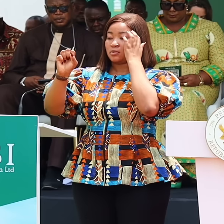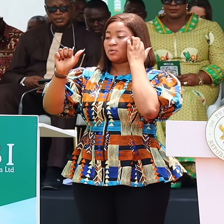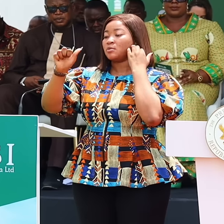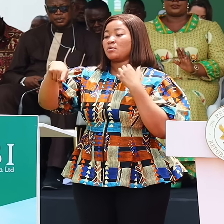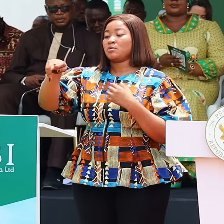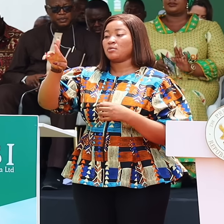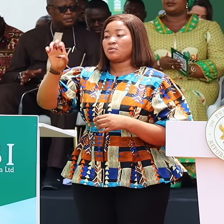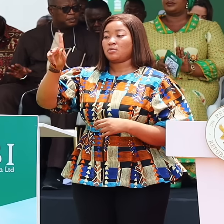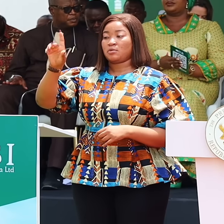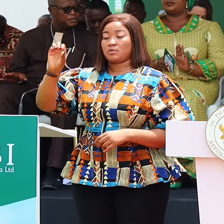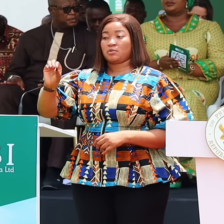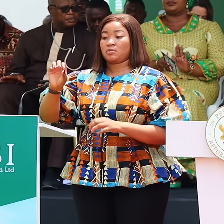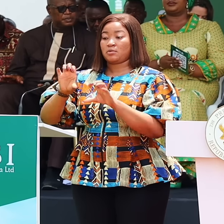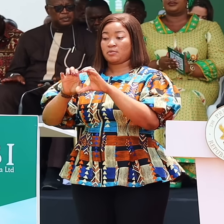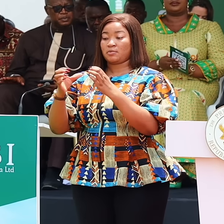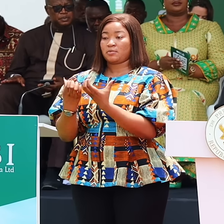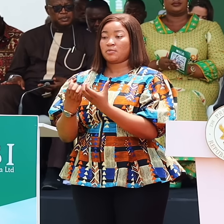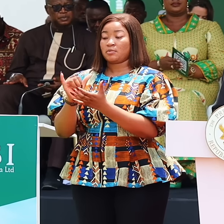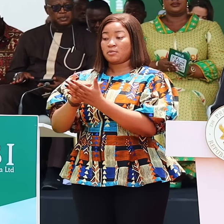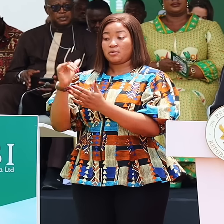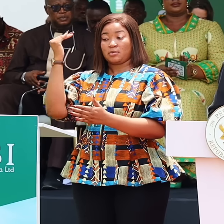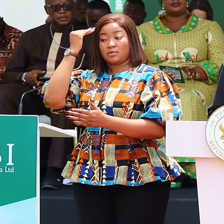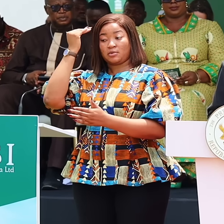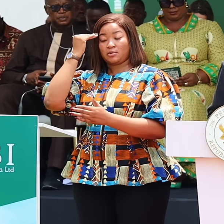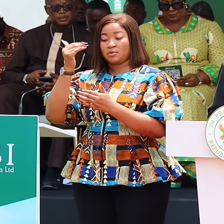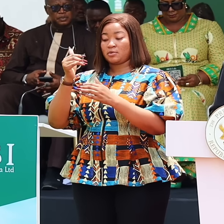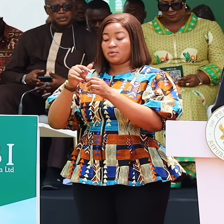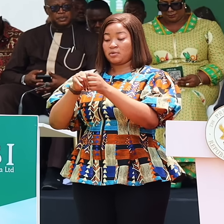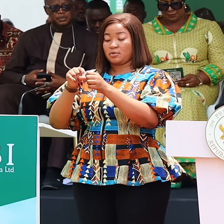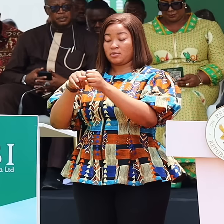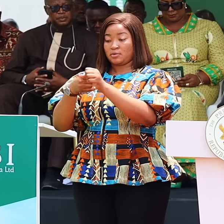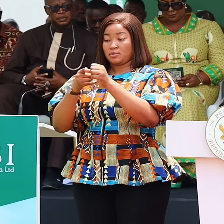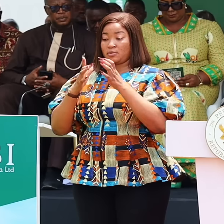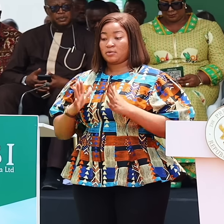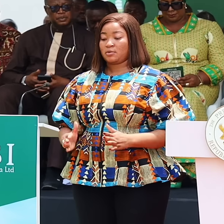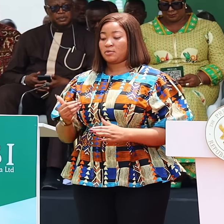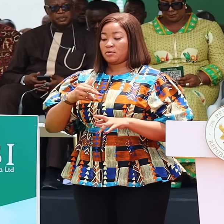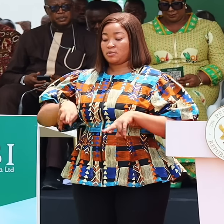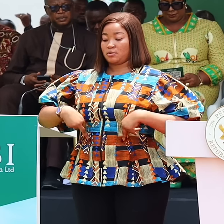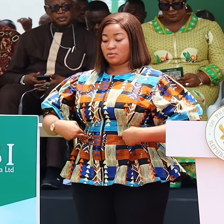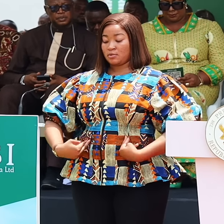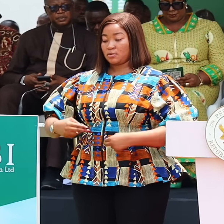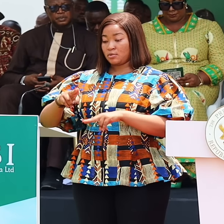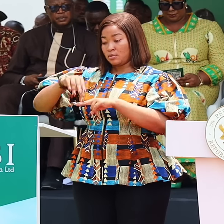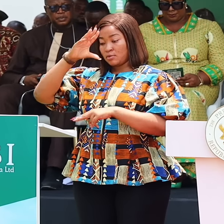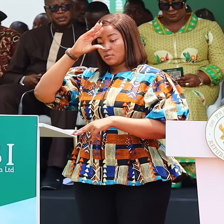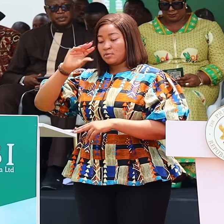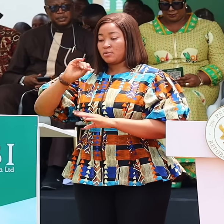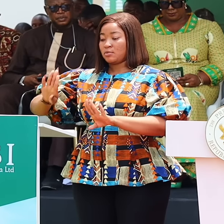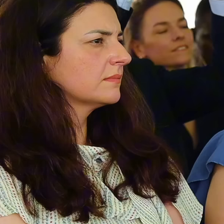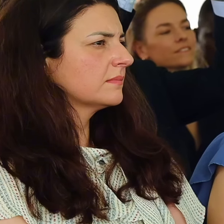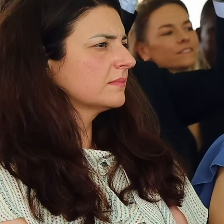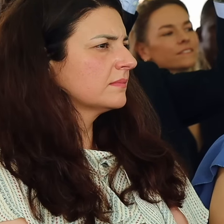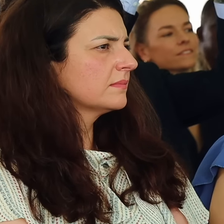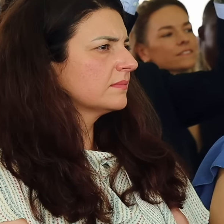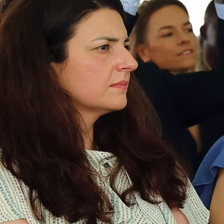Industries. The main founder of Casapreco Industries has retired. He's the chairman, and he's handed over